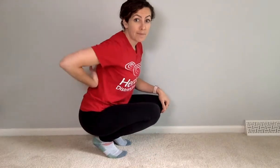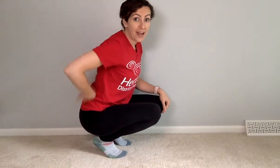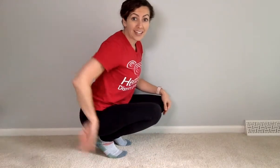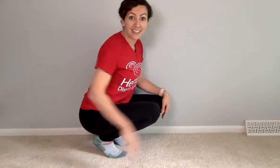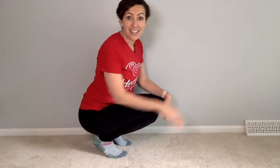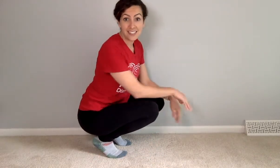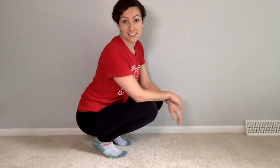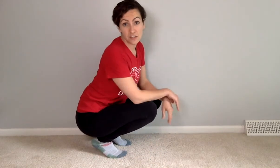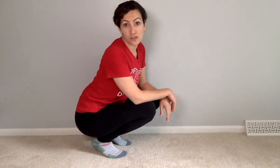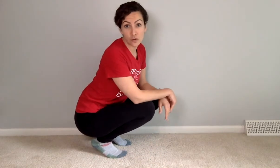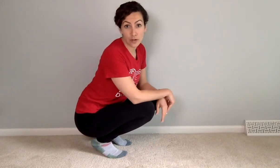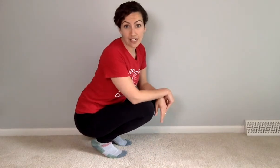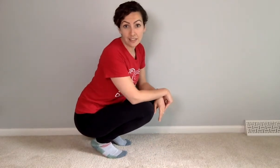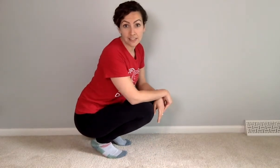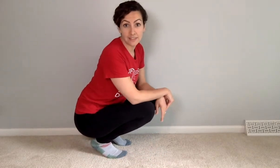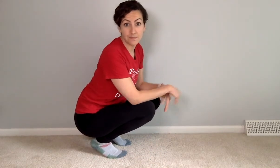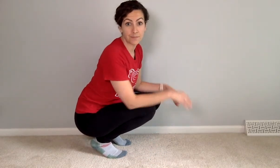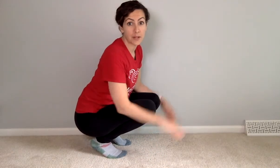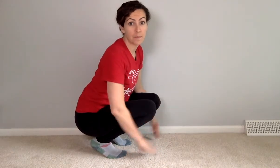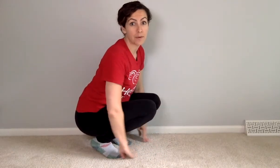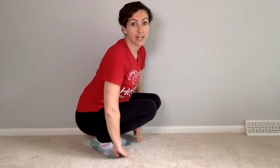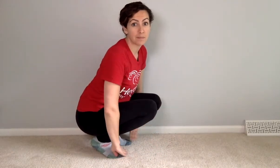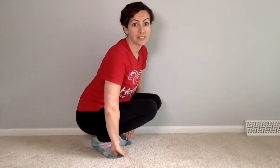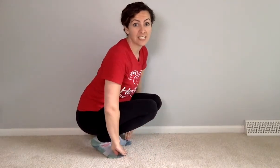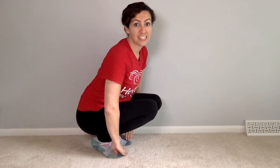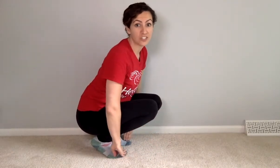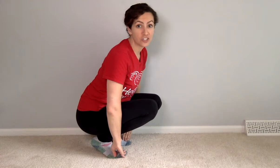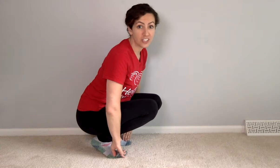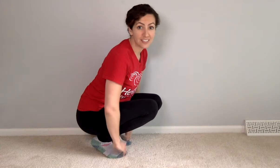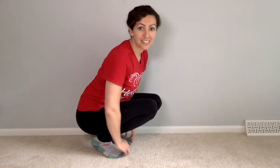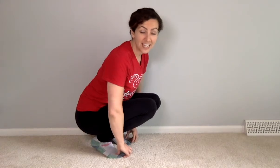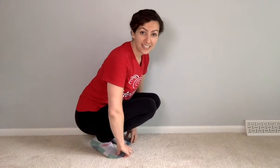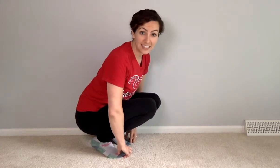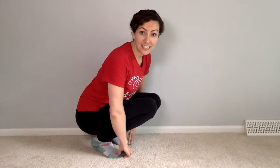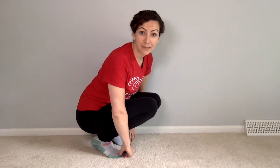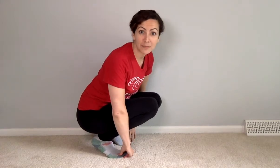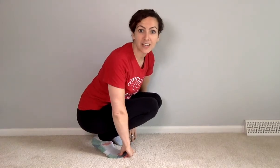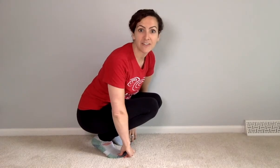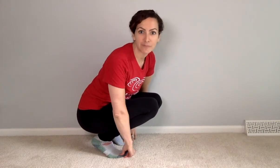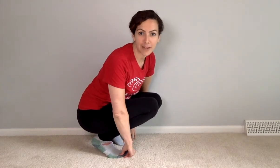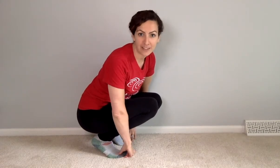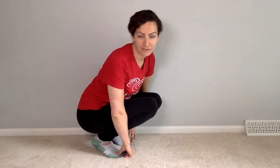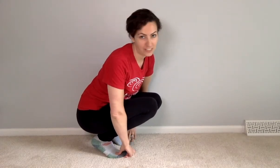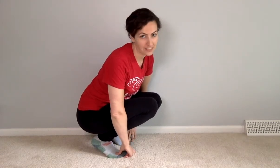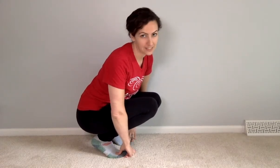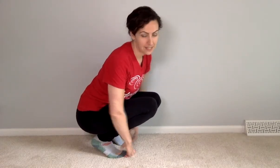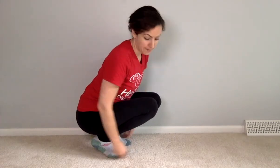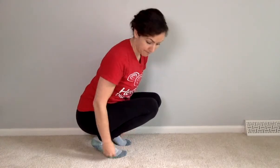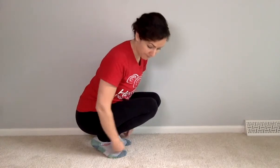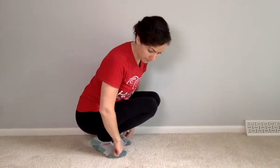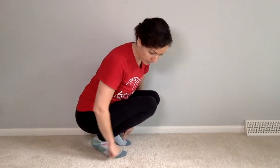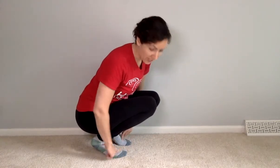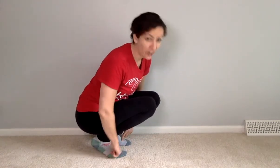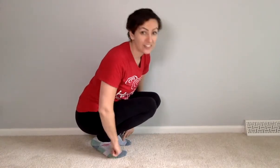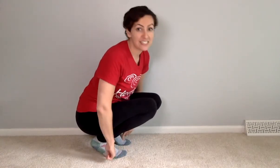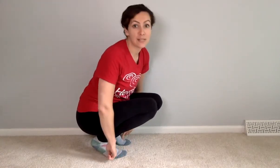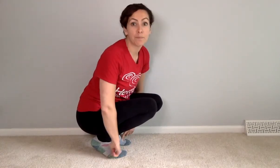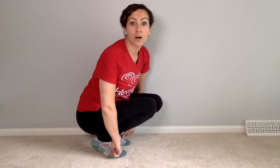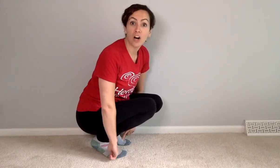back nice and straight, but I'm sitting just on the tips of my feet. We call these the balls